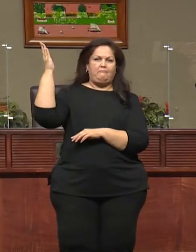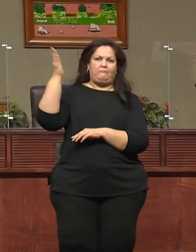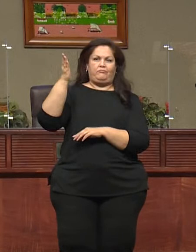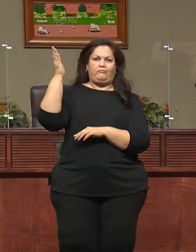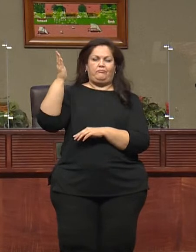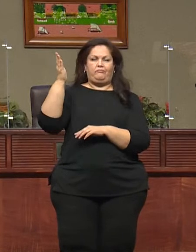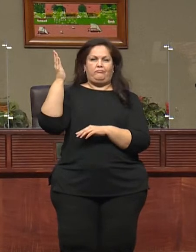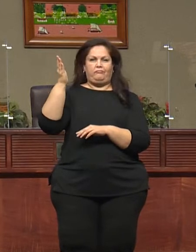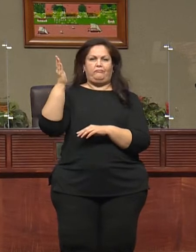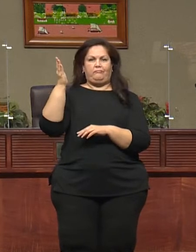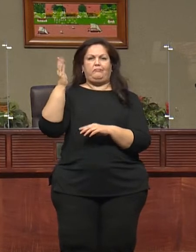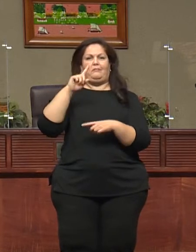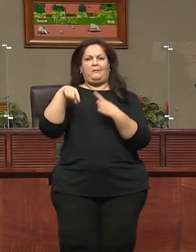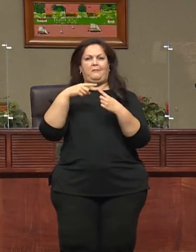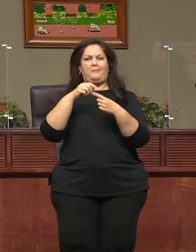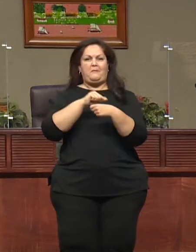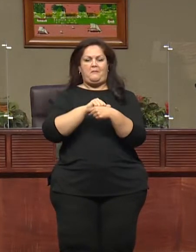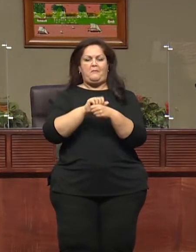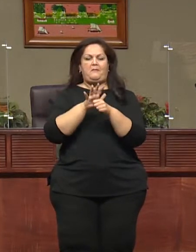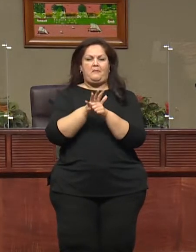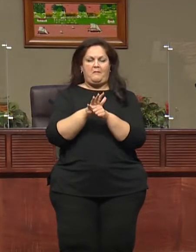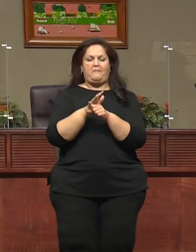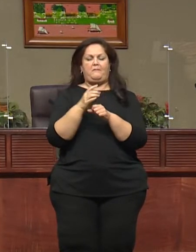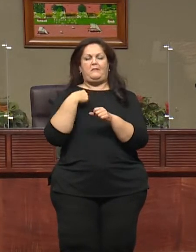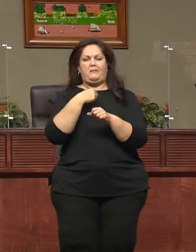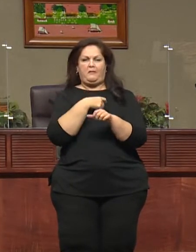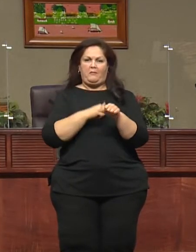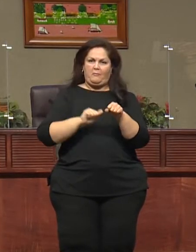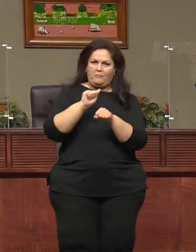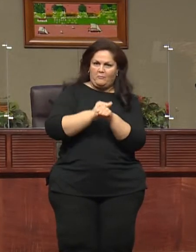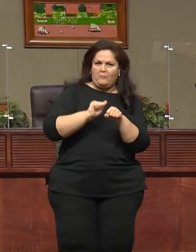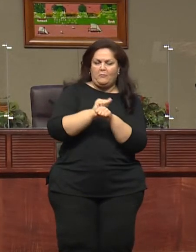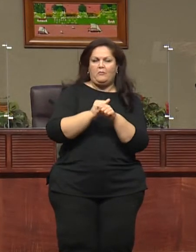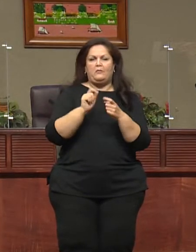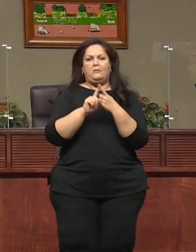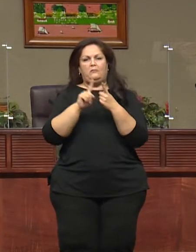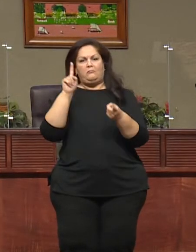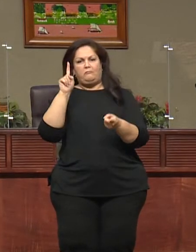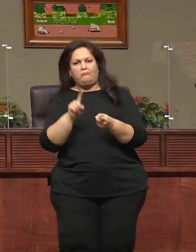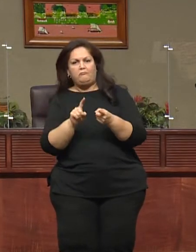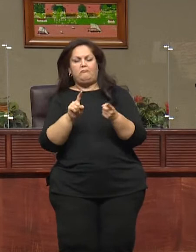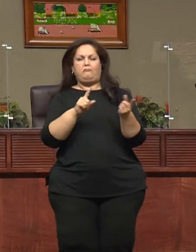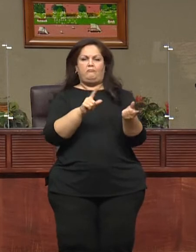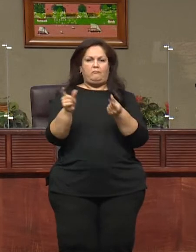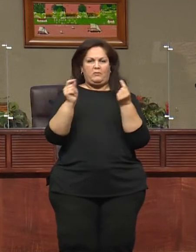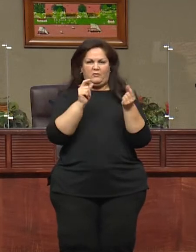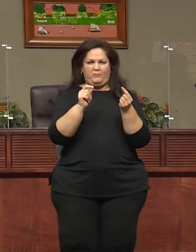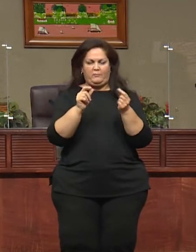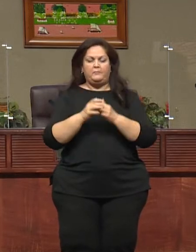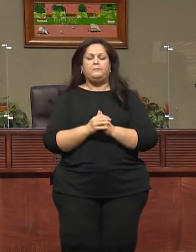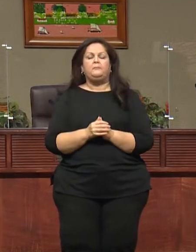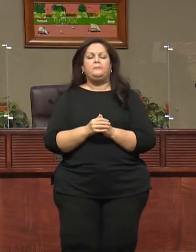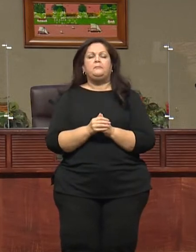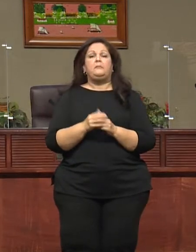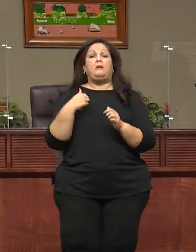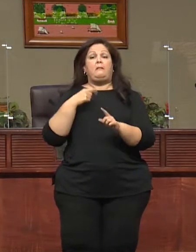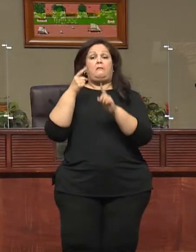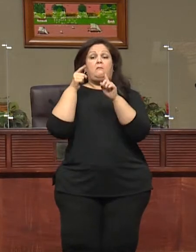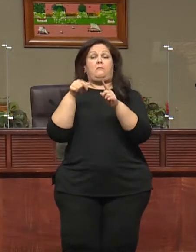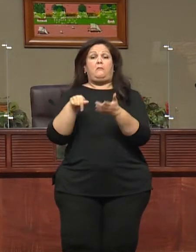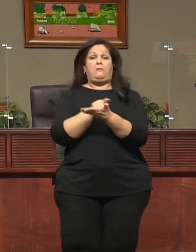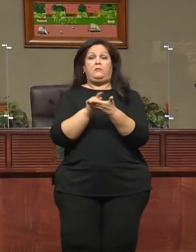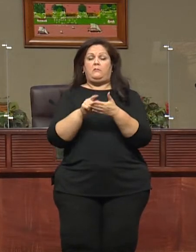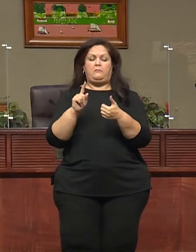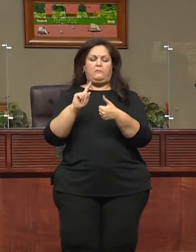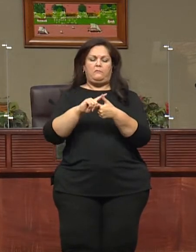briefing regarding our response and recovery efforts associated with COVID-19. So we're going to go over our goals for this week. Number